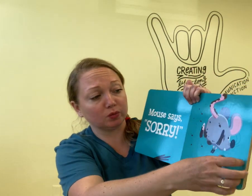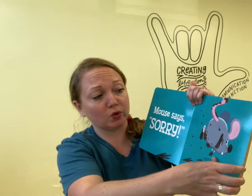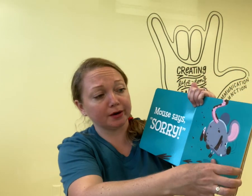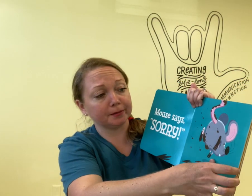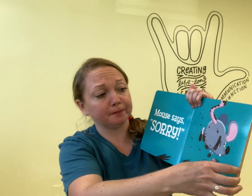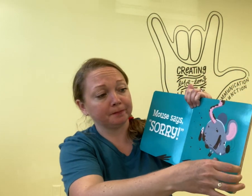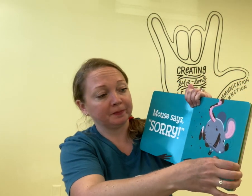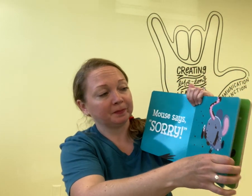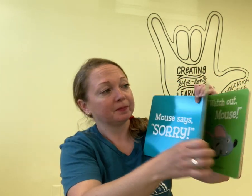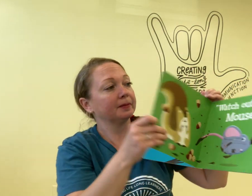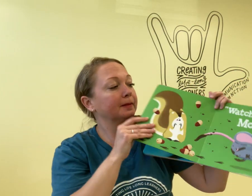somewhere.